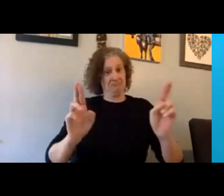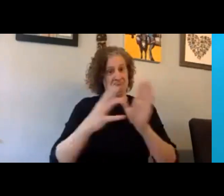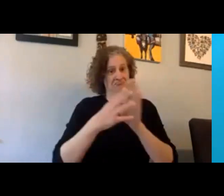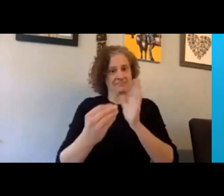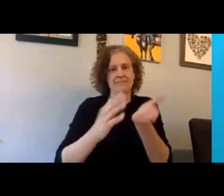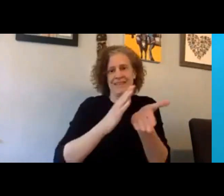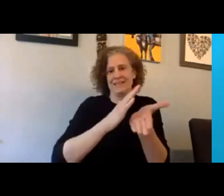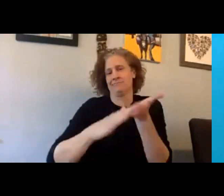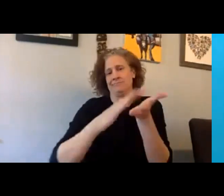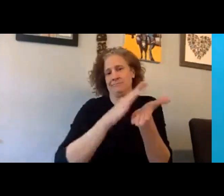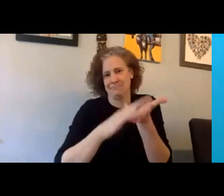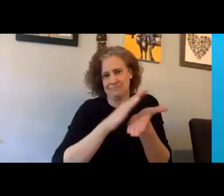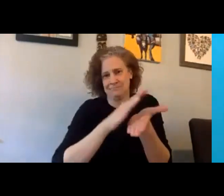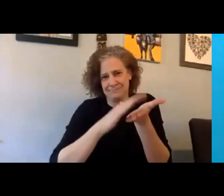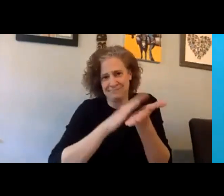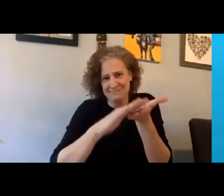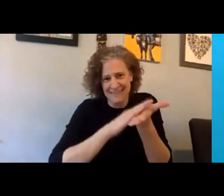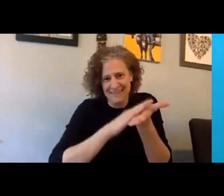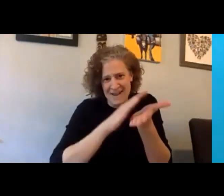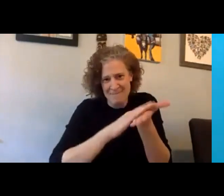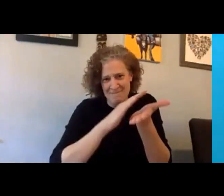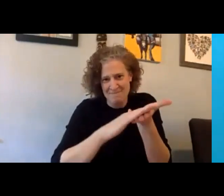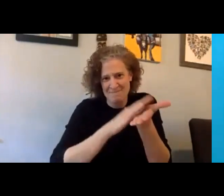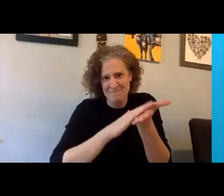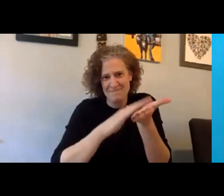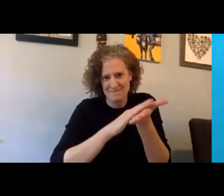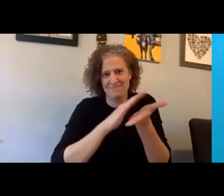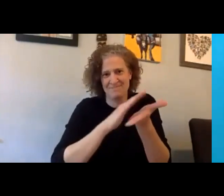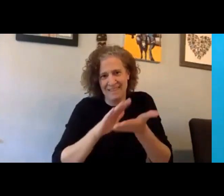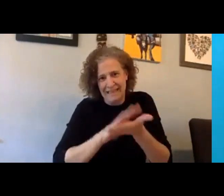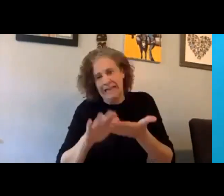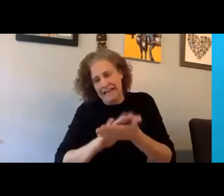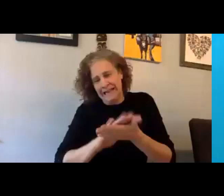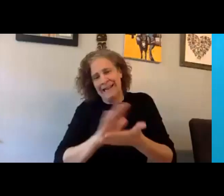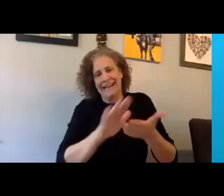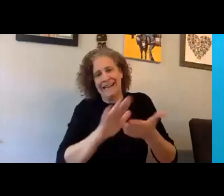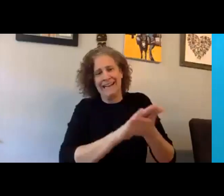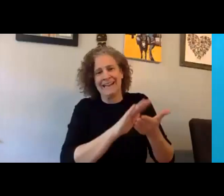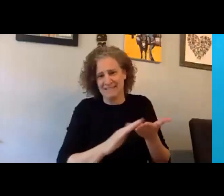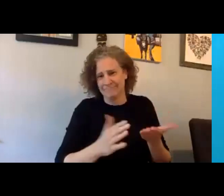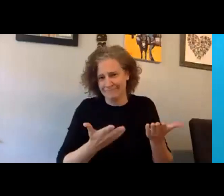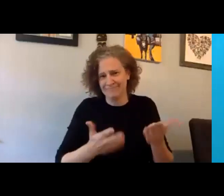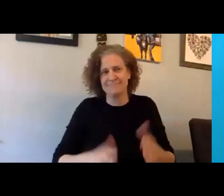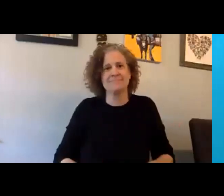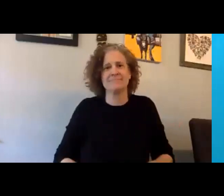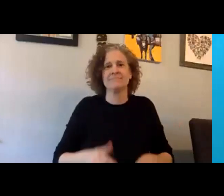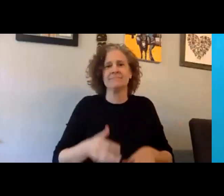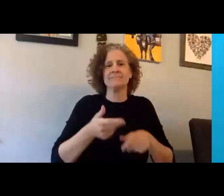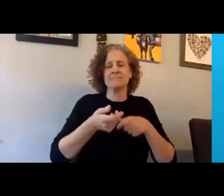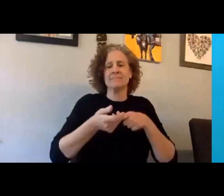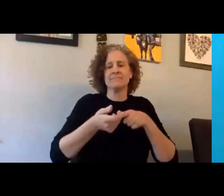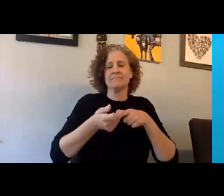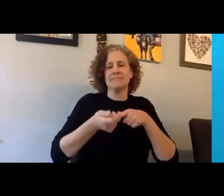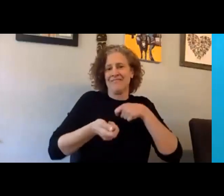looked like? Ready? We've been cleaning up,